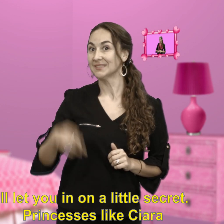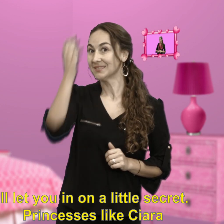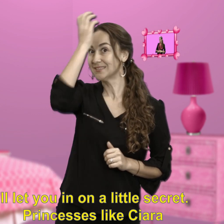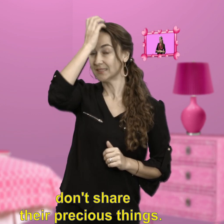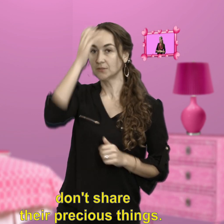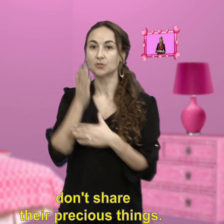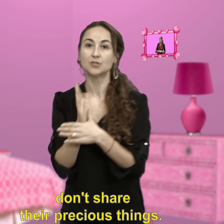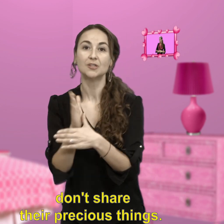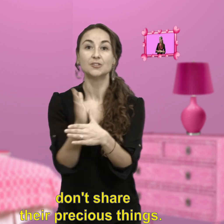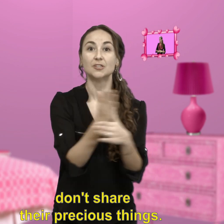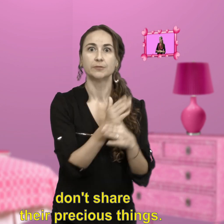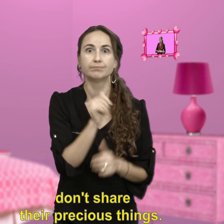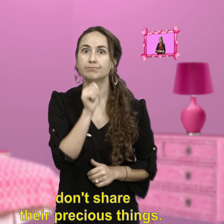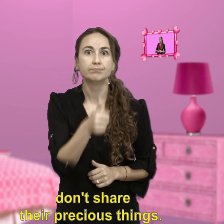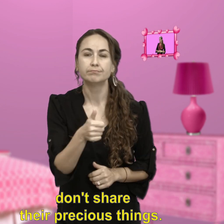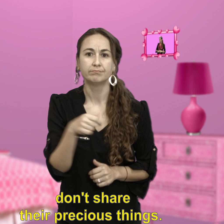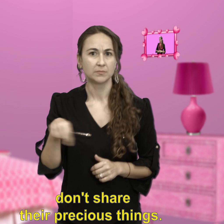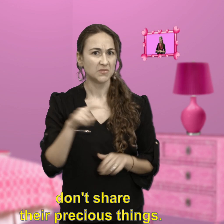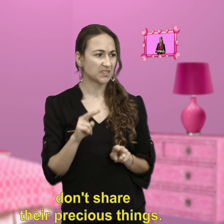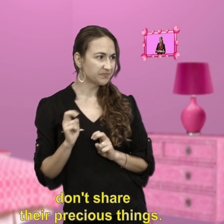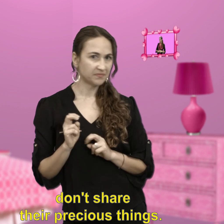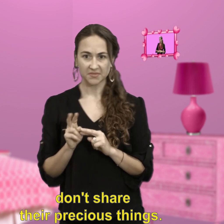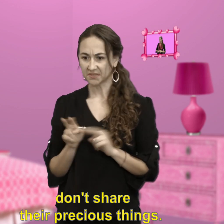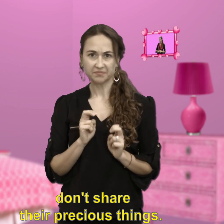Princesses like Ciara don't share their precious things.